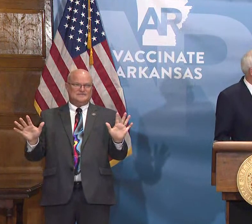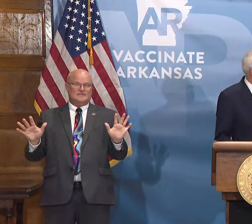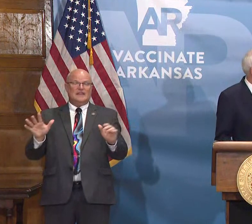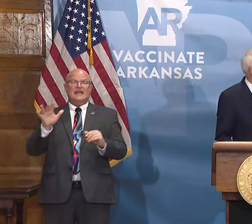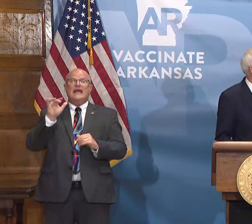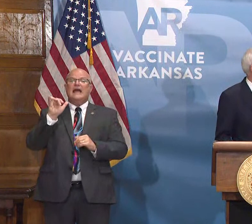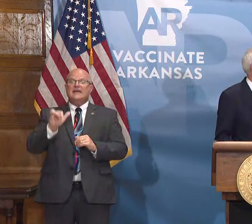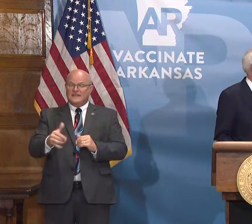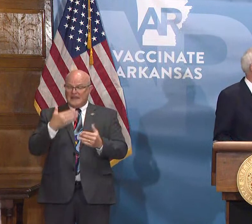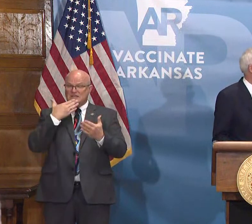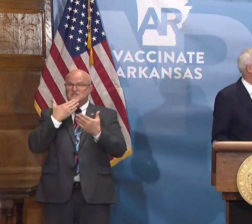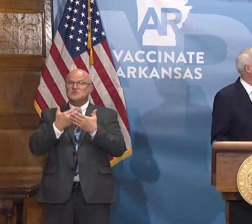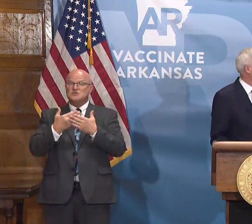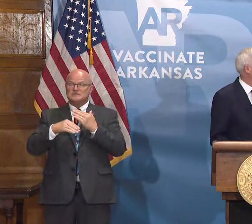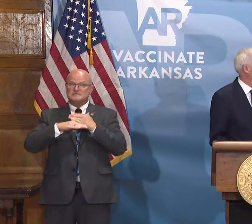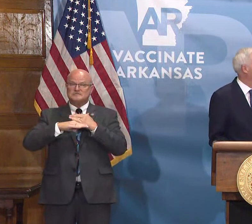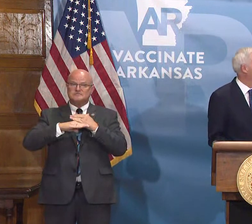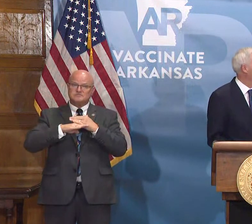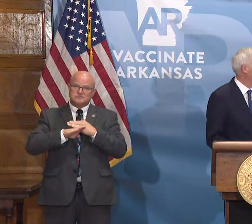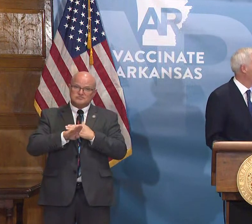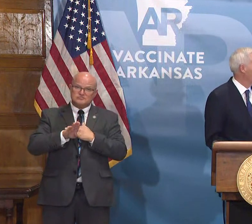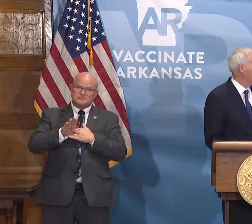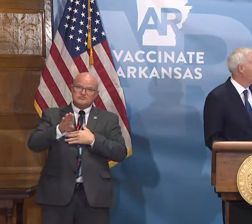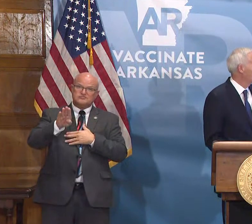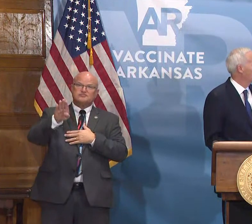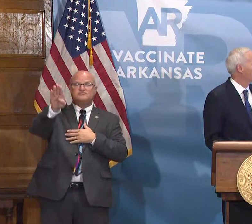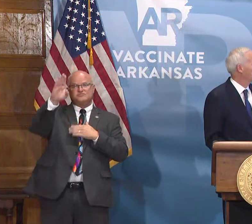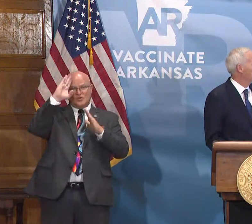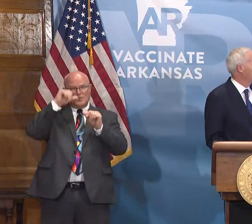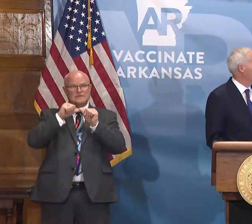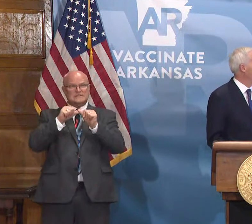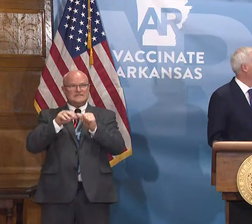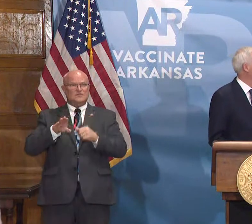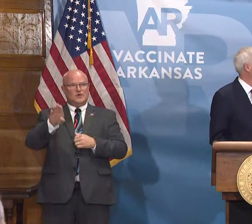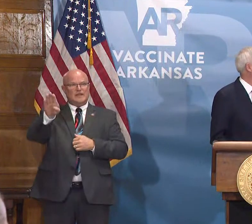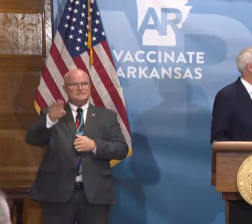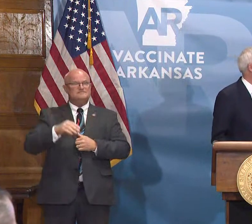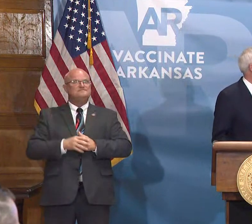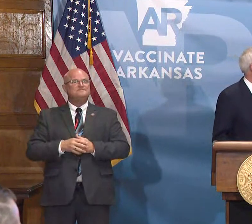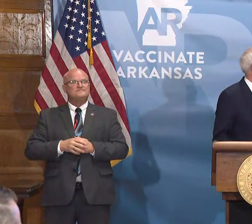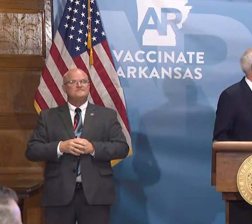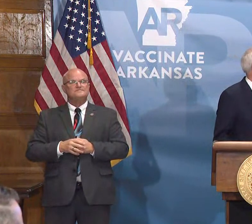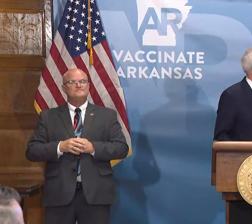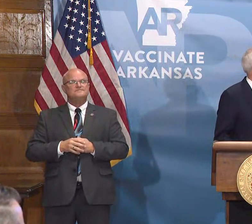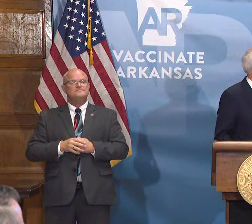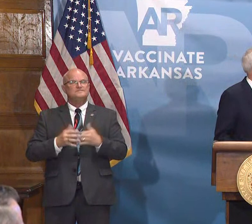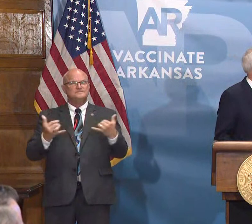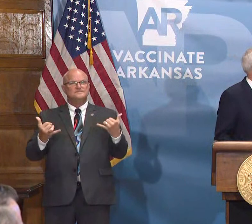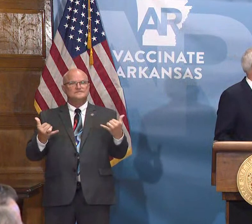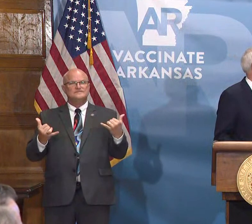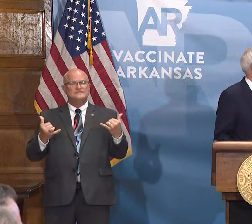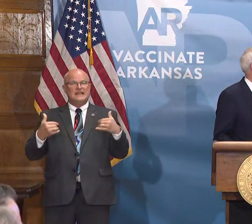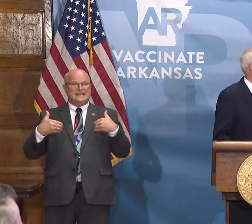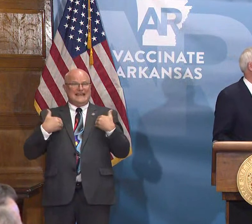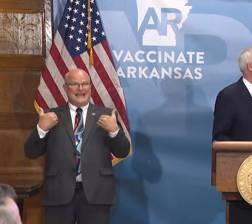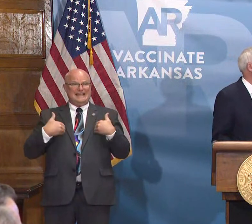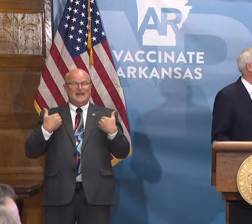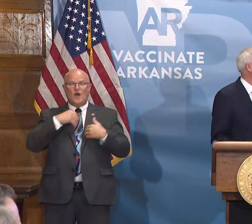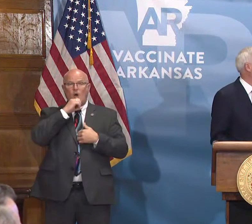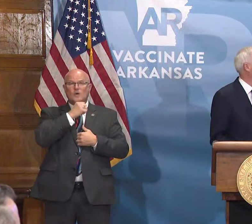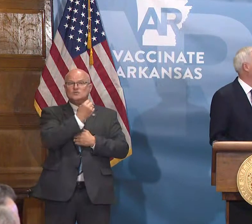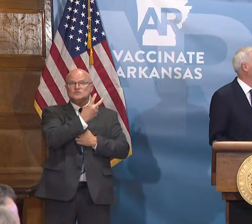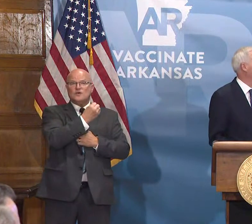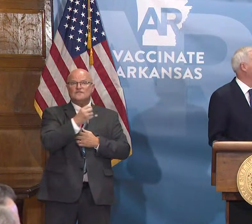that is a pretty good trend line up. We hope that it will continue there. Next, you'll see the adolescents 12